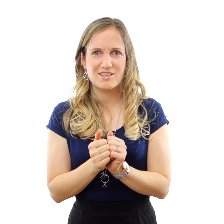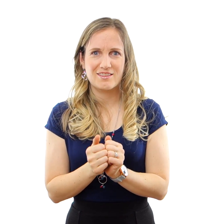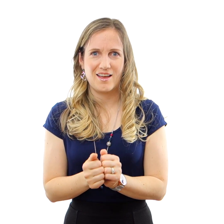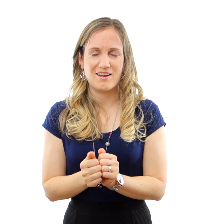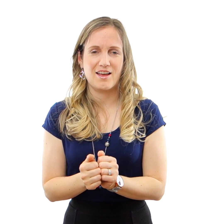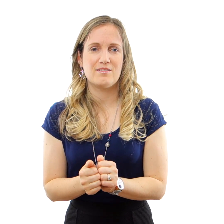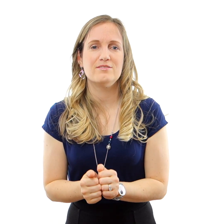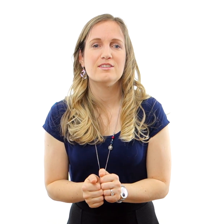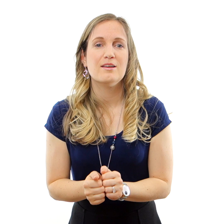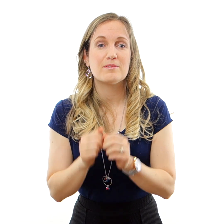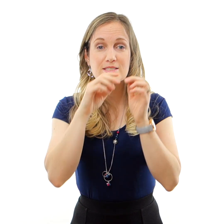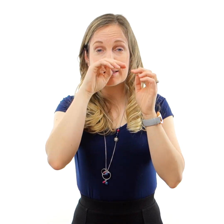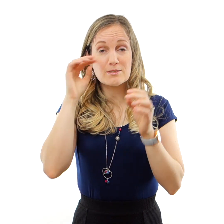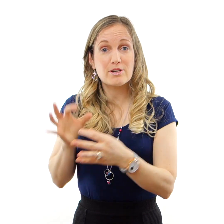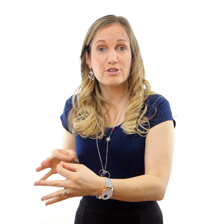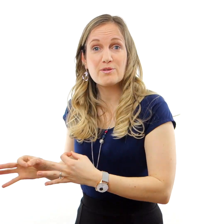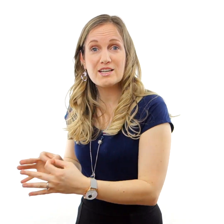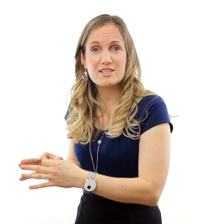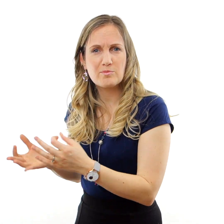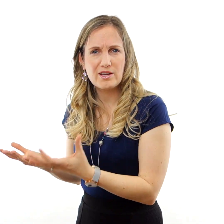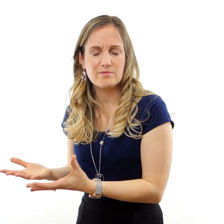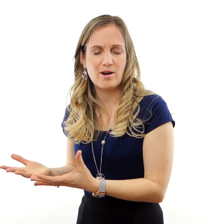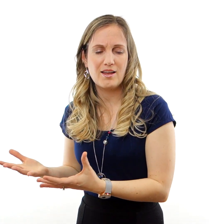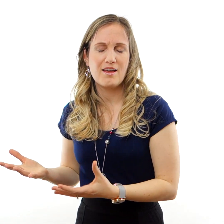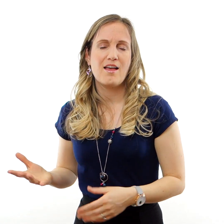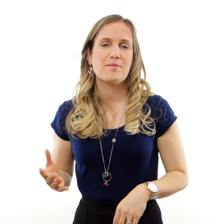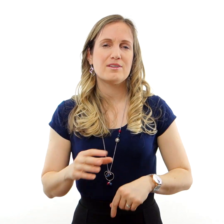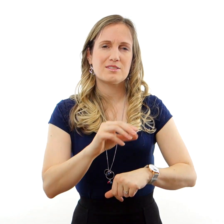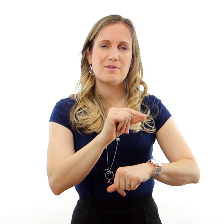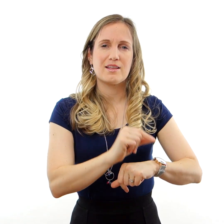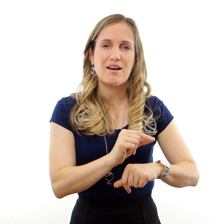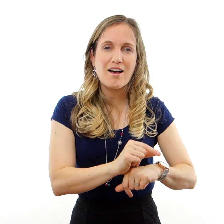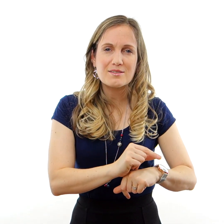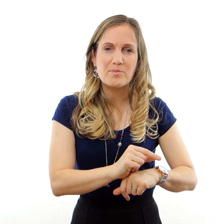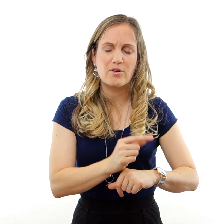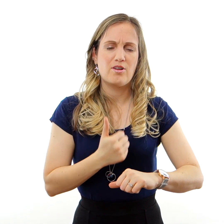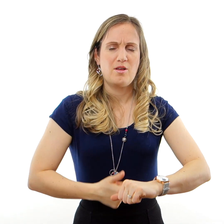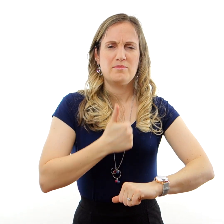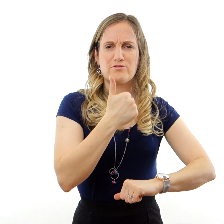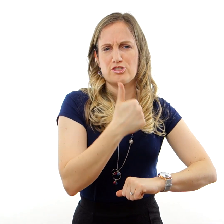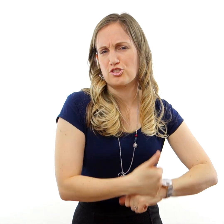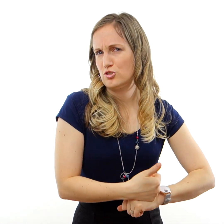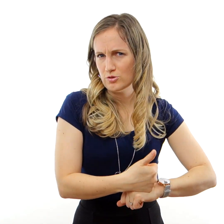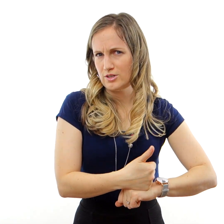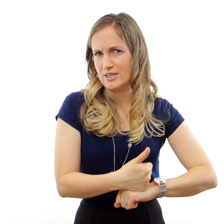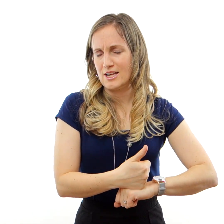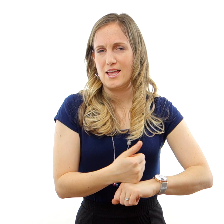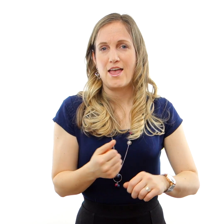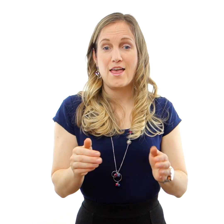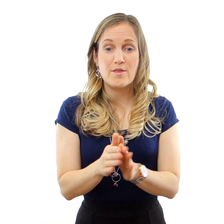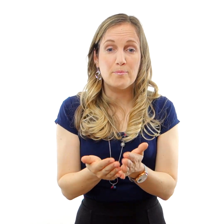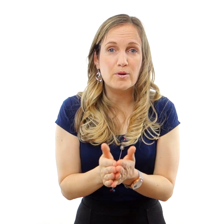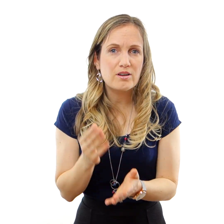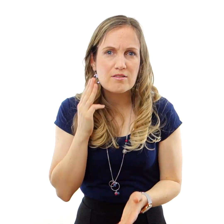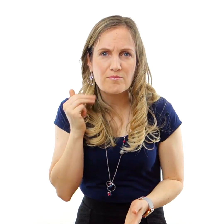that. How? Because this is what you're going to explain what? I'm going to explain the gospel being restored. And the Book of